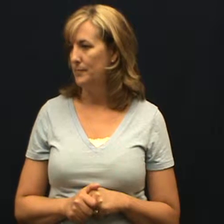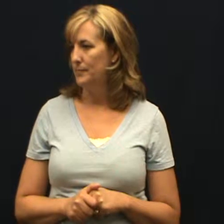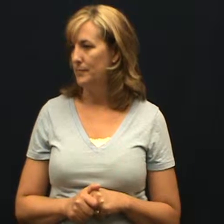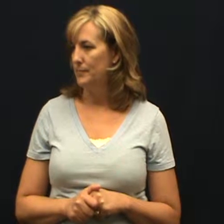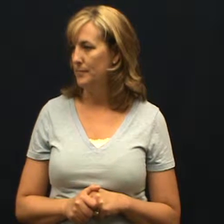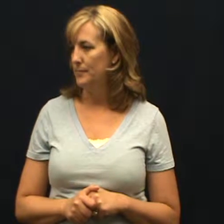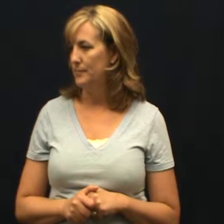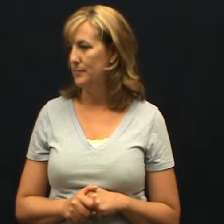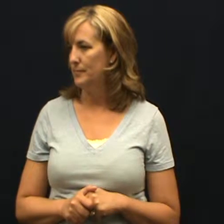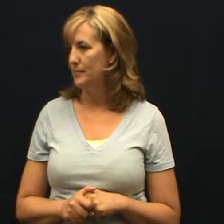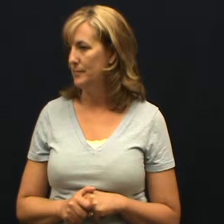minutes.